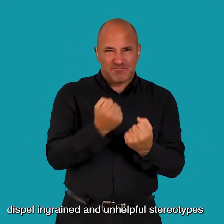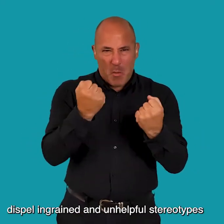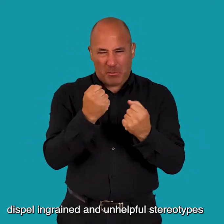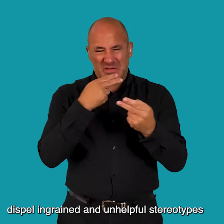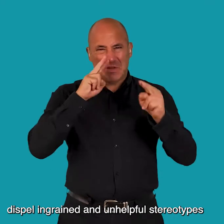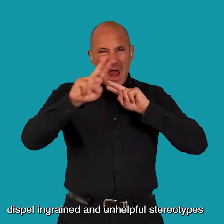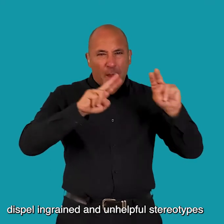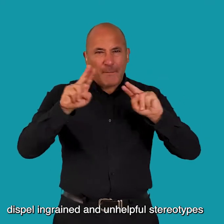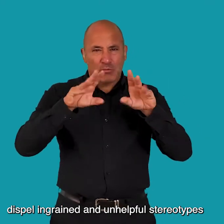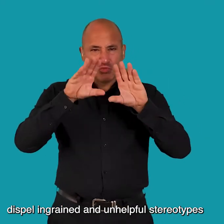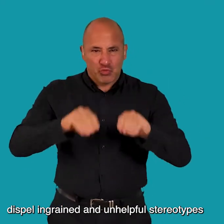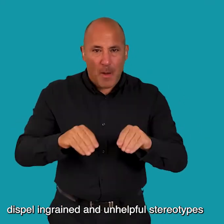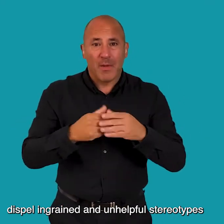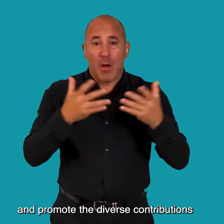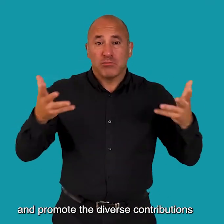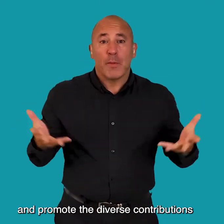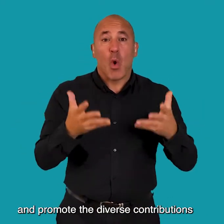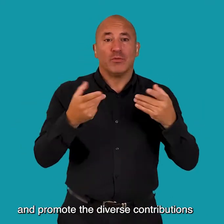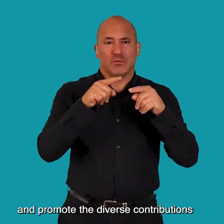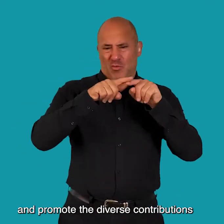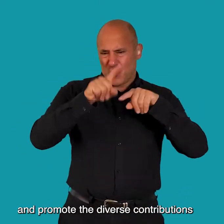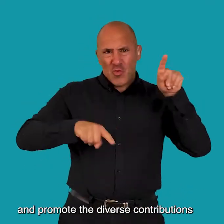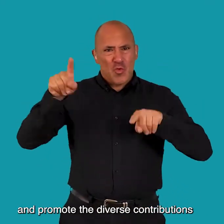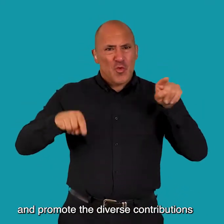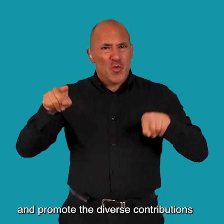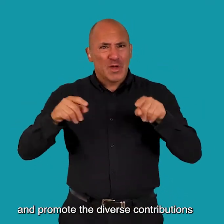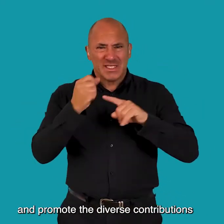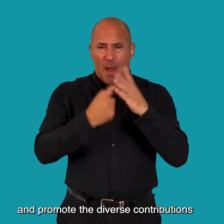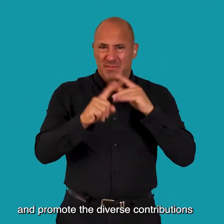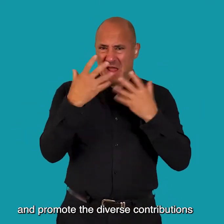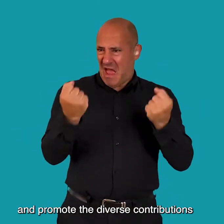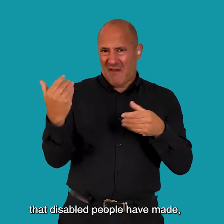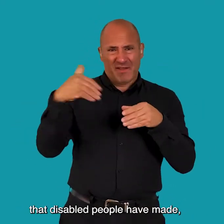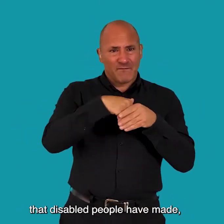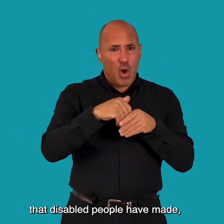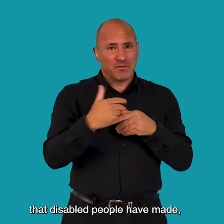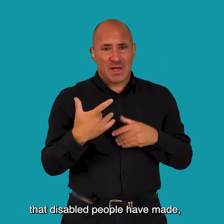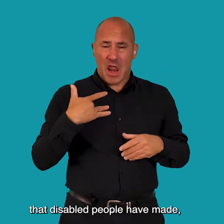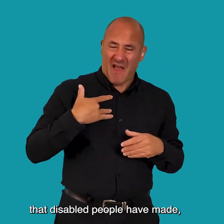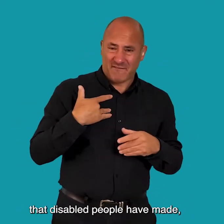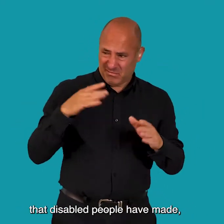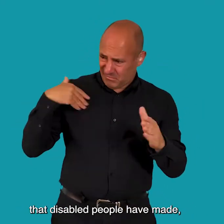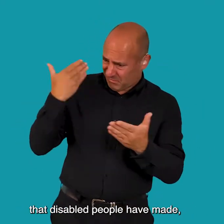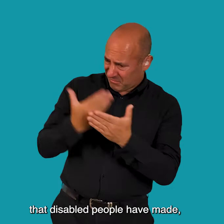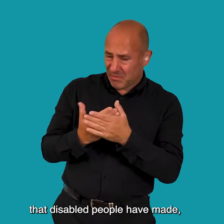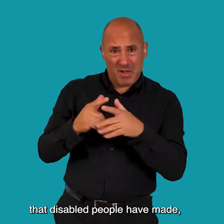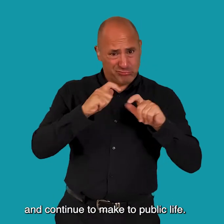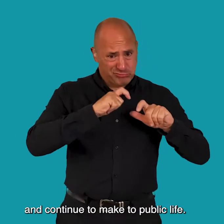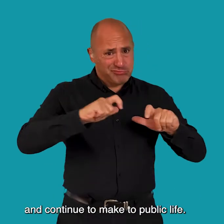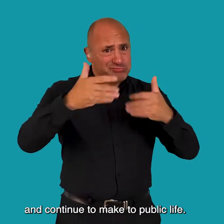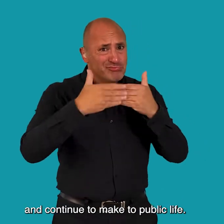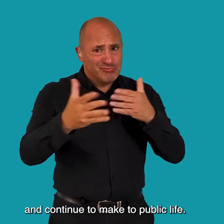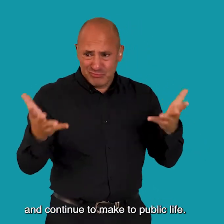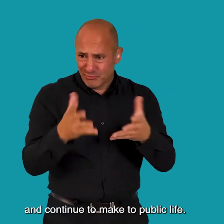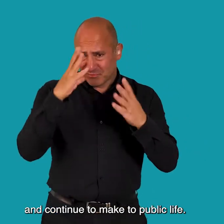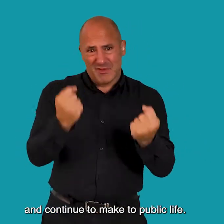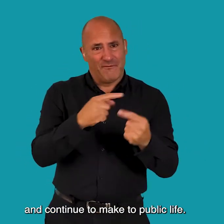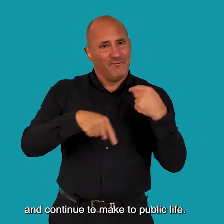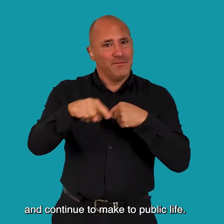unhelpful stereotypes, and promote the diverse contributions that disabled people have made and continue to make to public